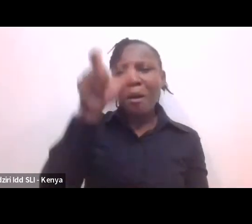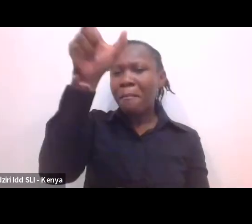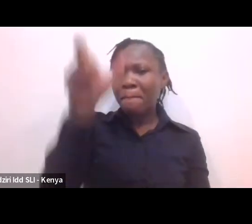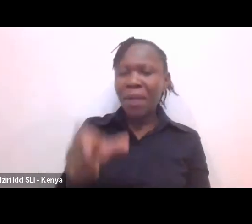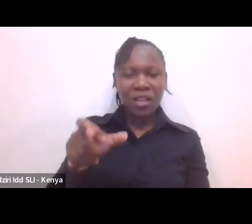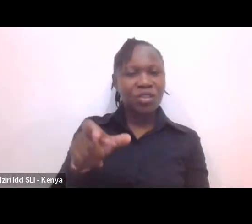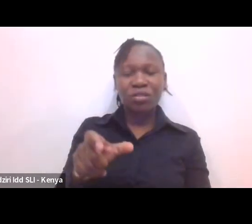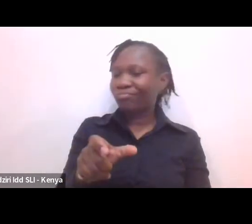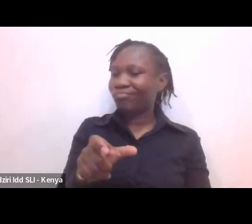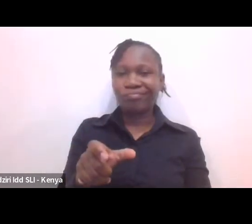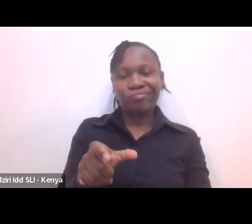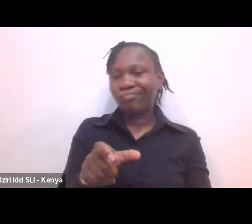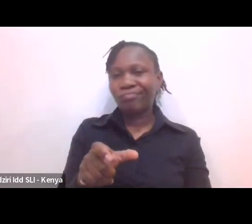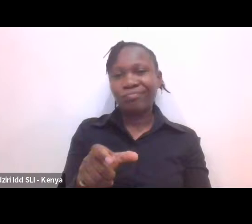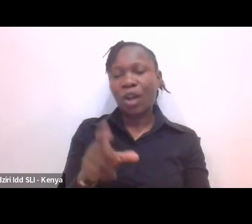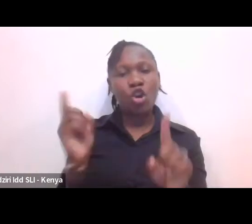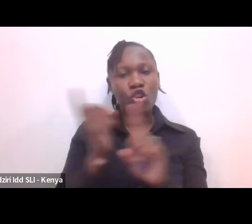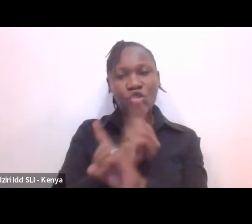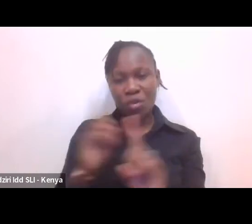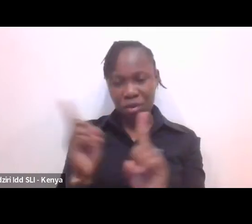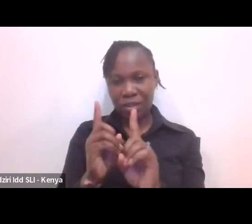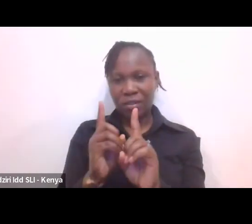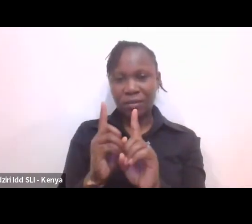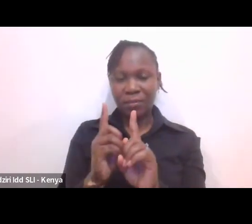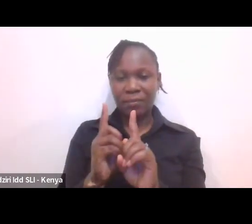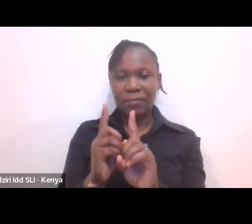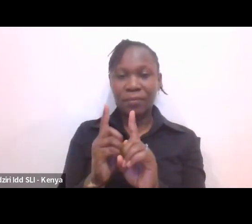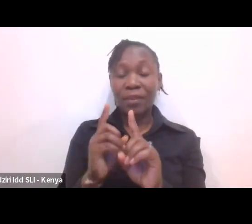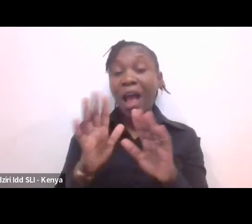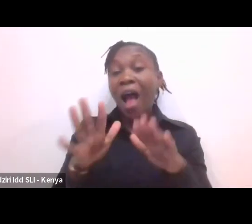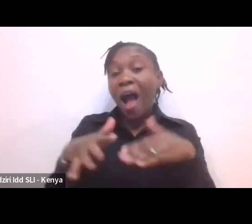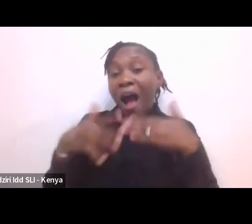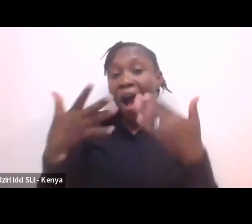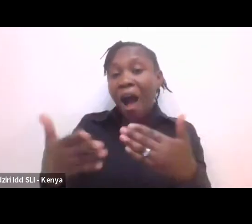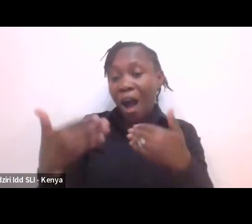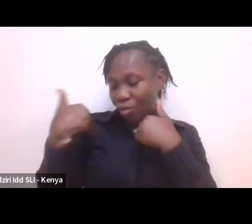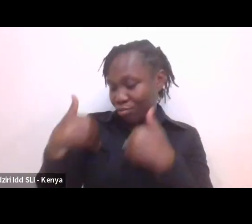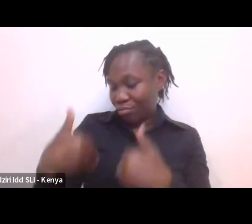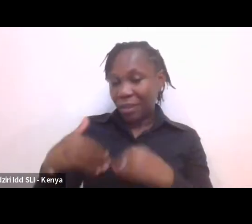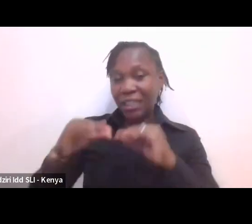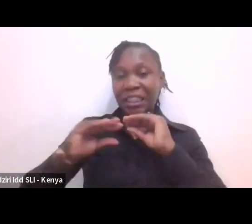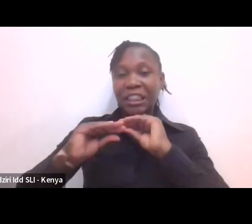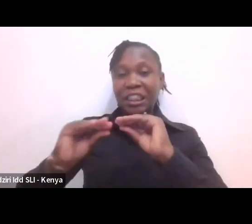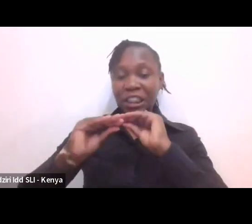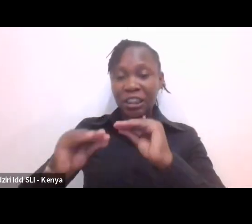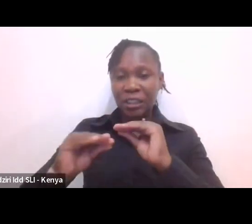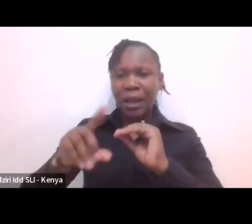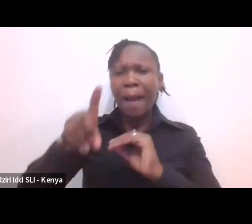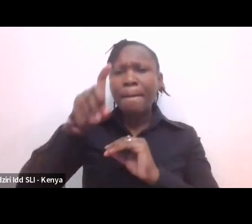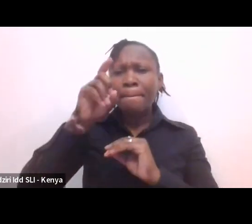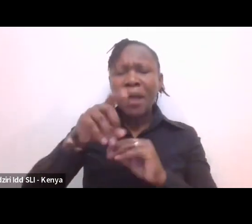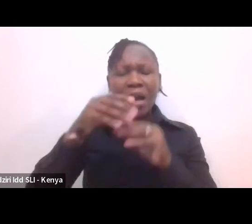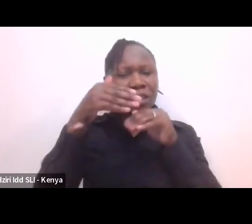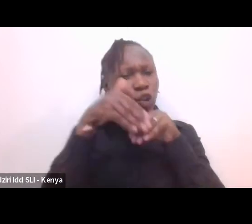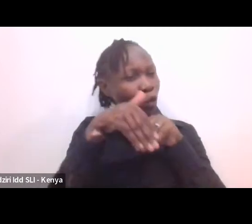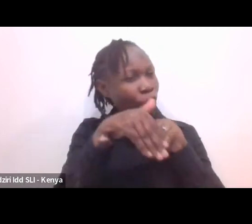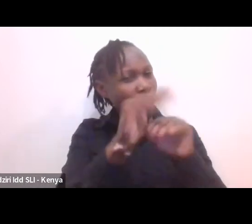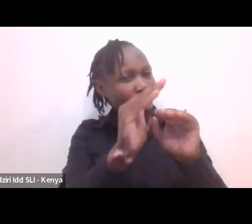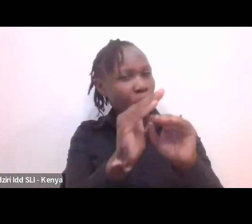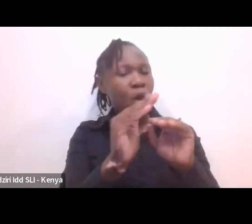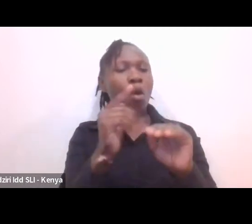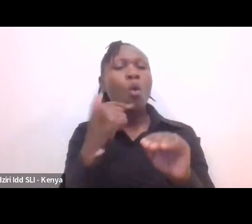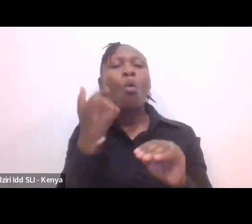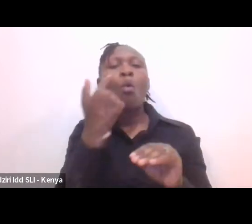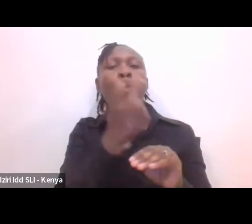The what and how I teach should be determined by whom I